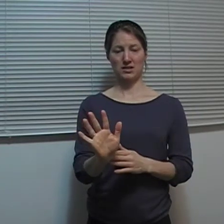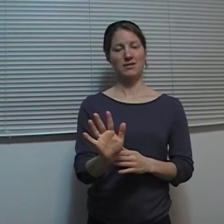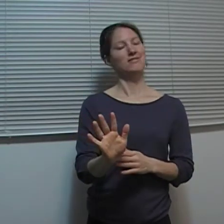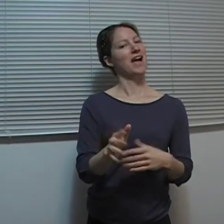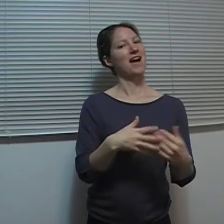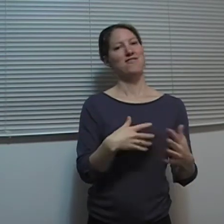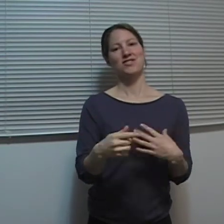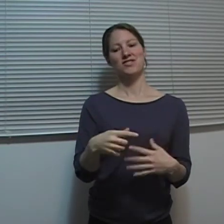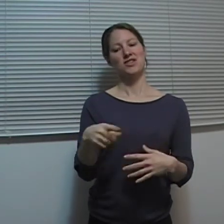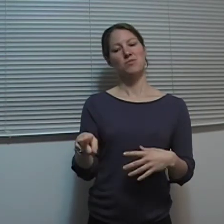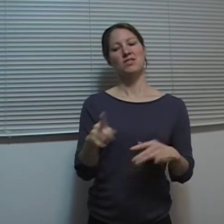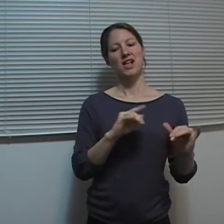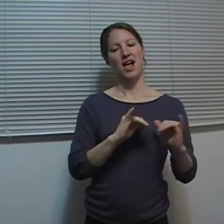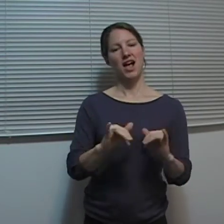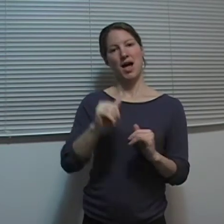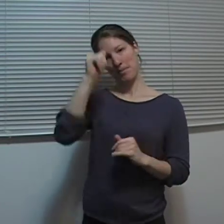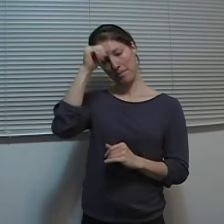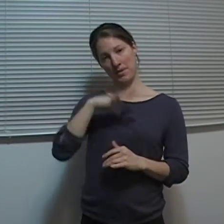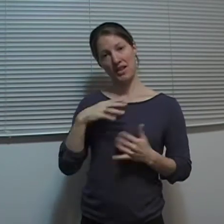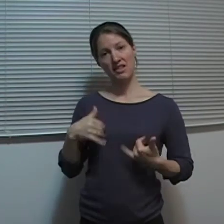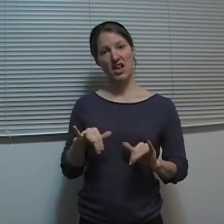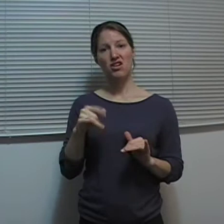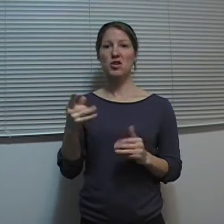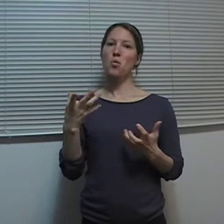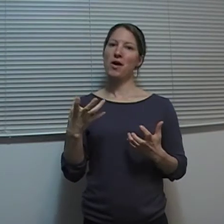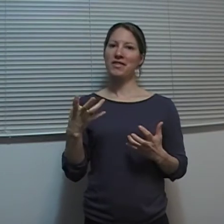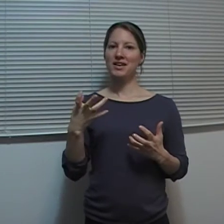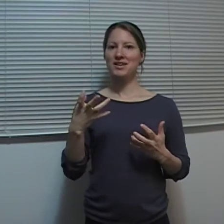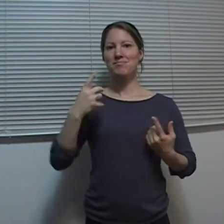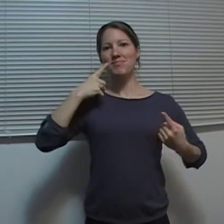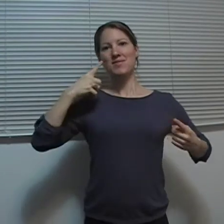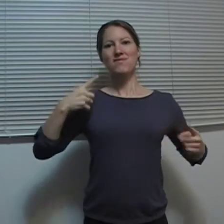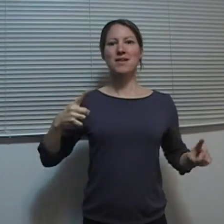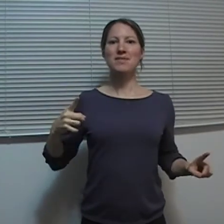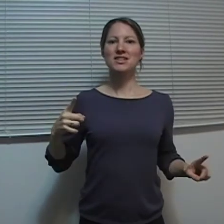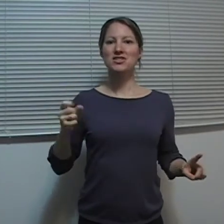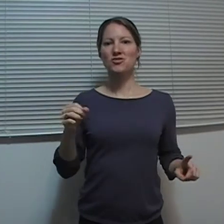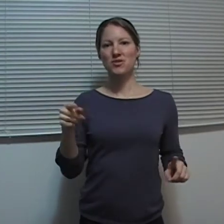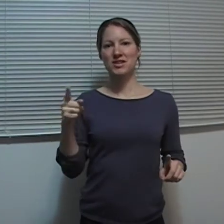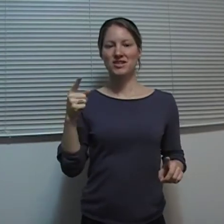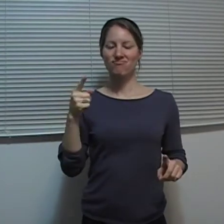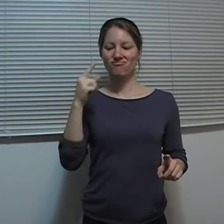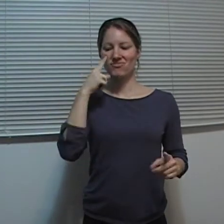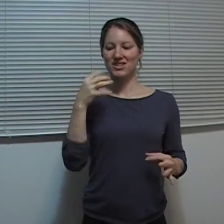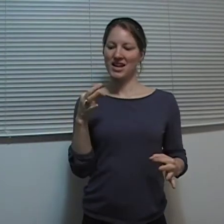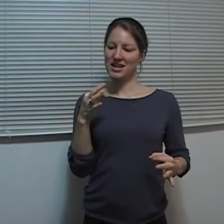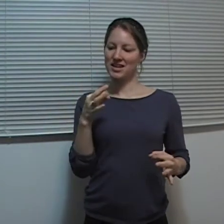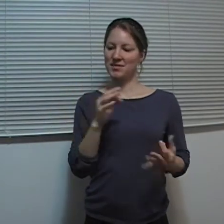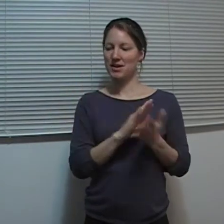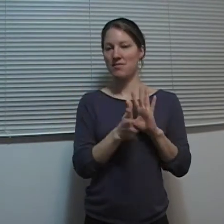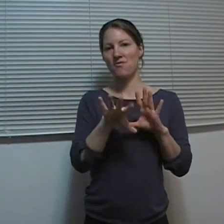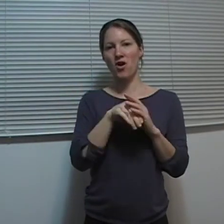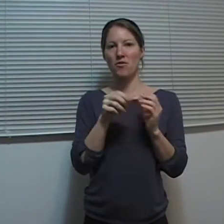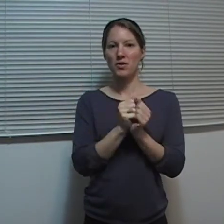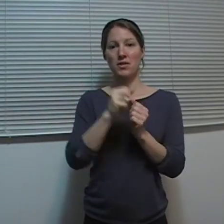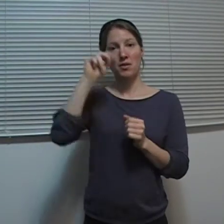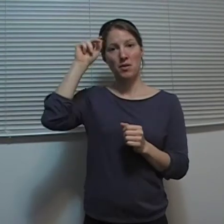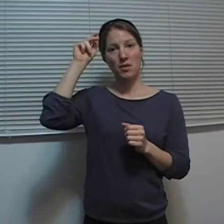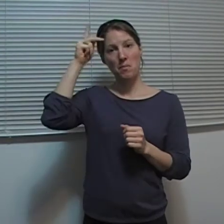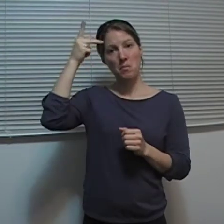politics. He first became an ale taster. Now, we think that's kind of strange that somebody would go